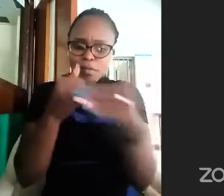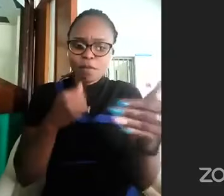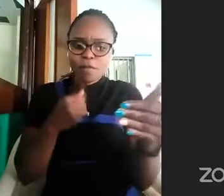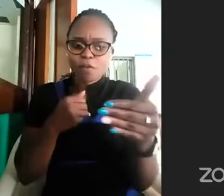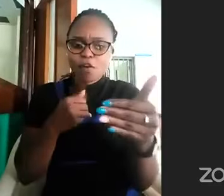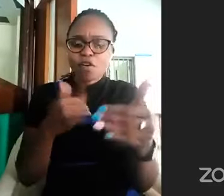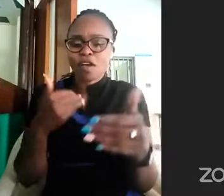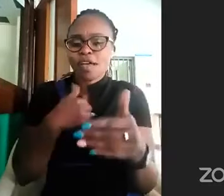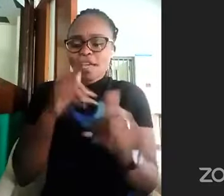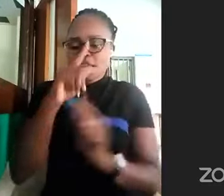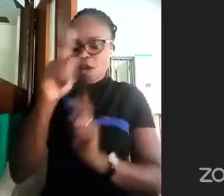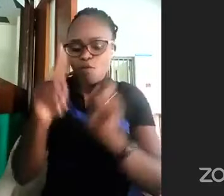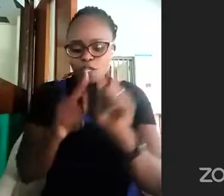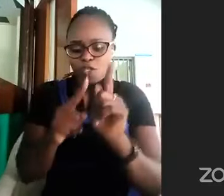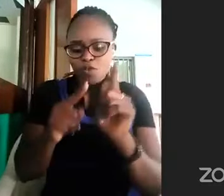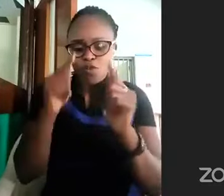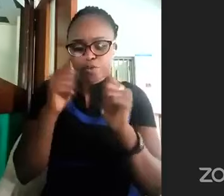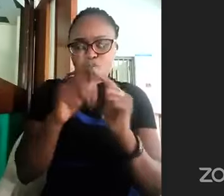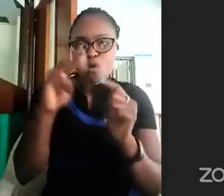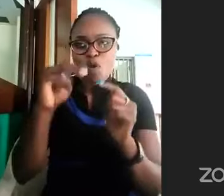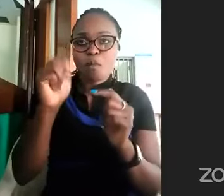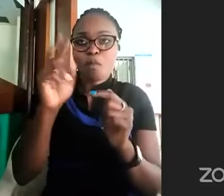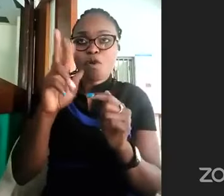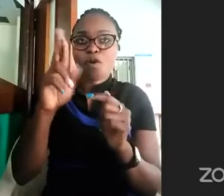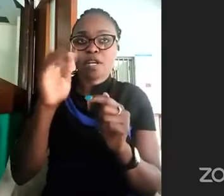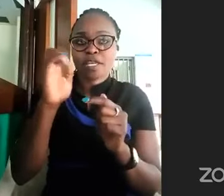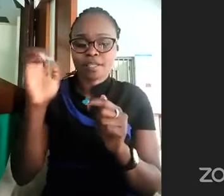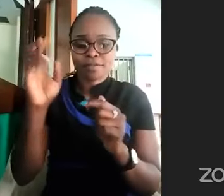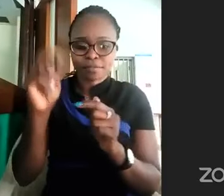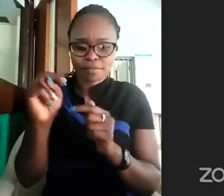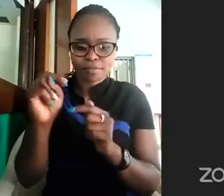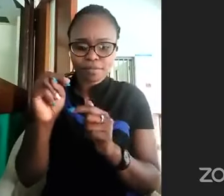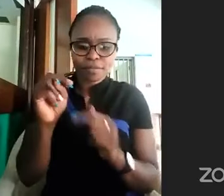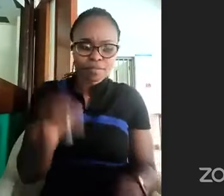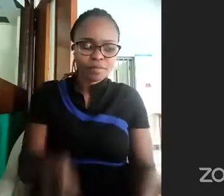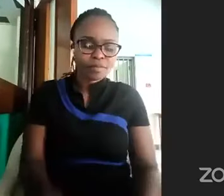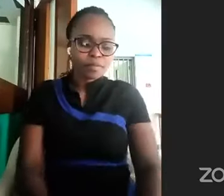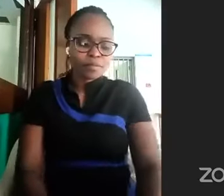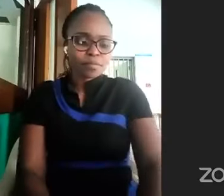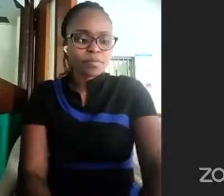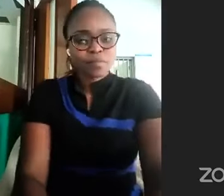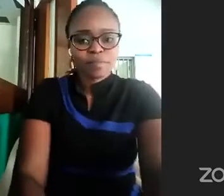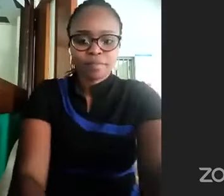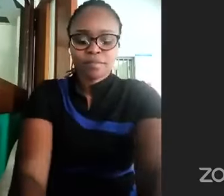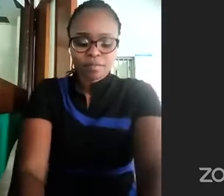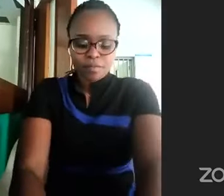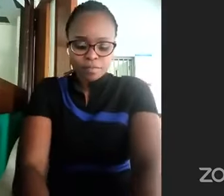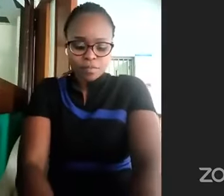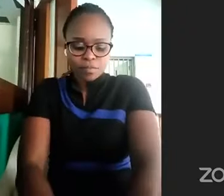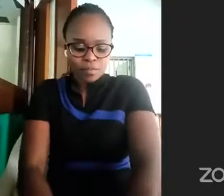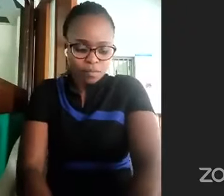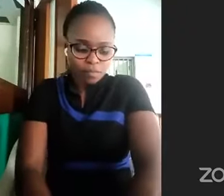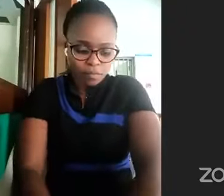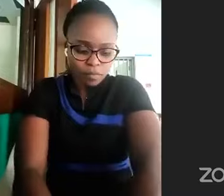Maureen, I hope you noted down the question. Veronica can assist me get the exact question. And then again, there was a question in regards